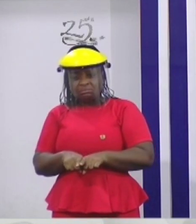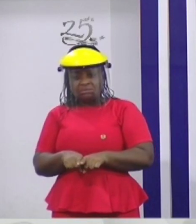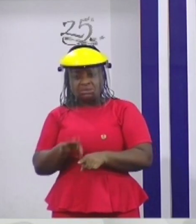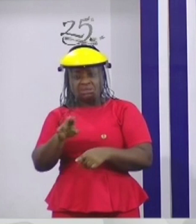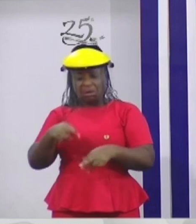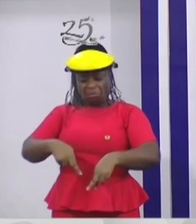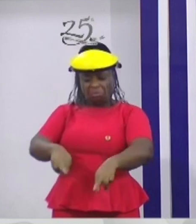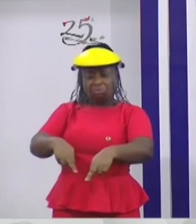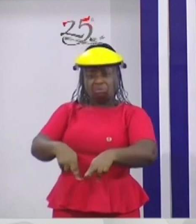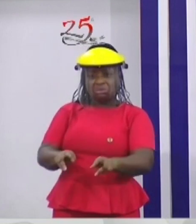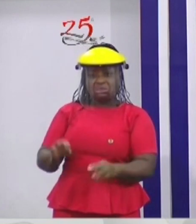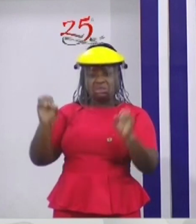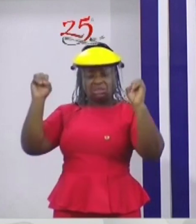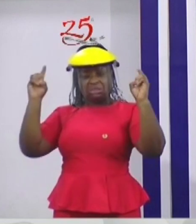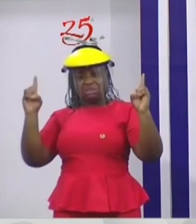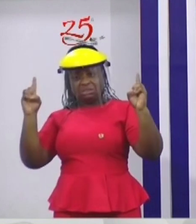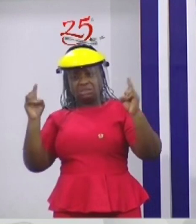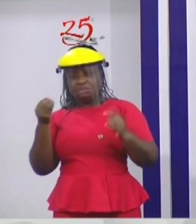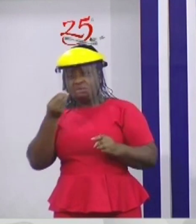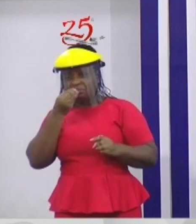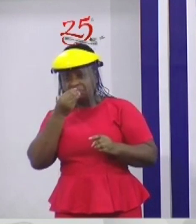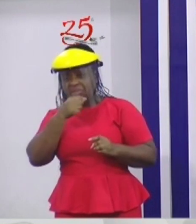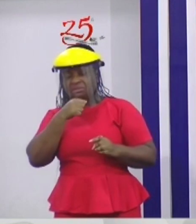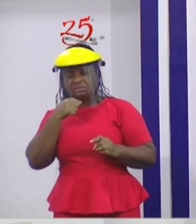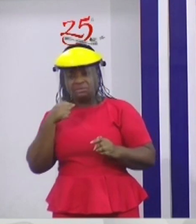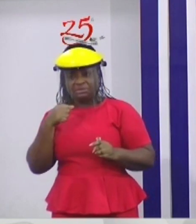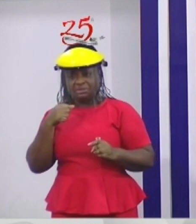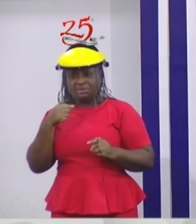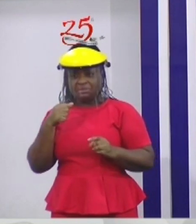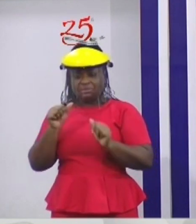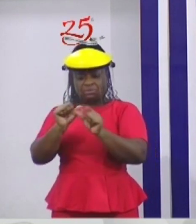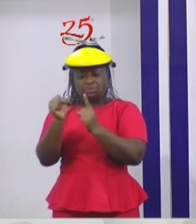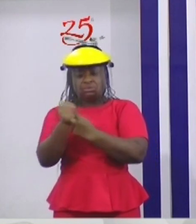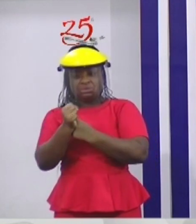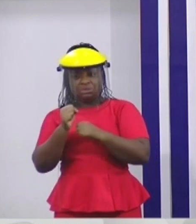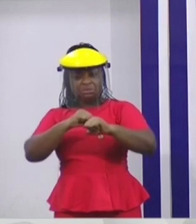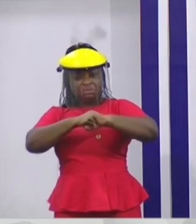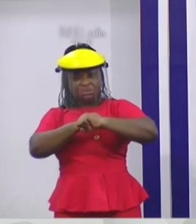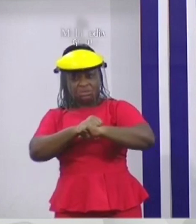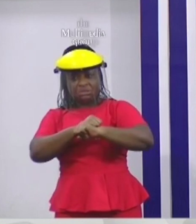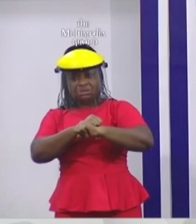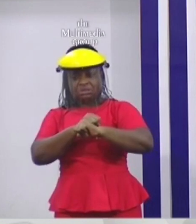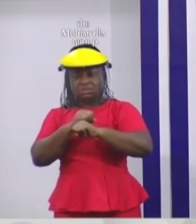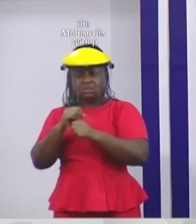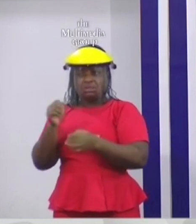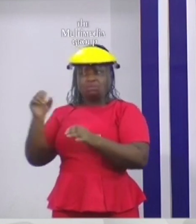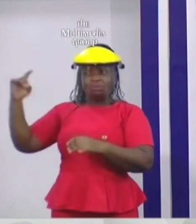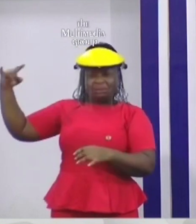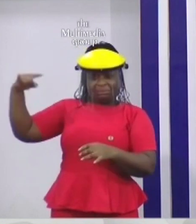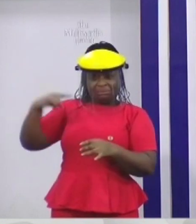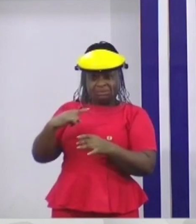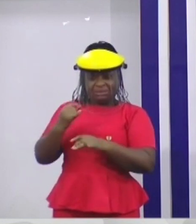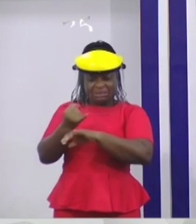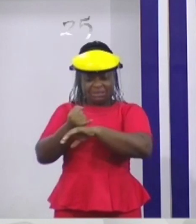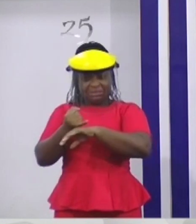sectors: roads, education, food and agriculture, social protection, import substitution and